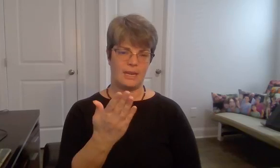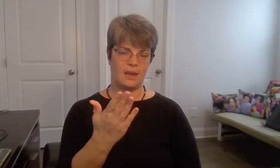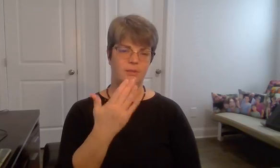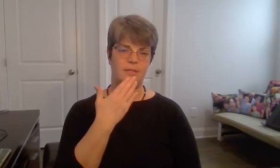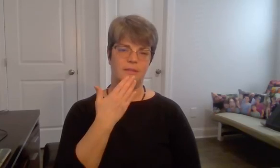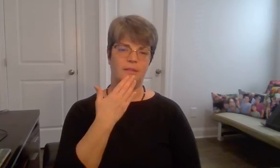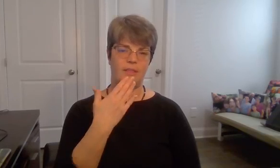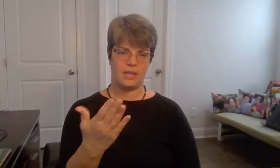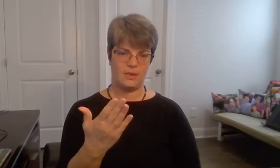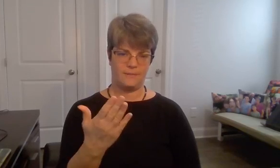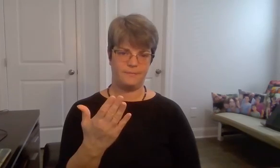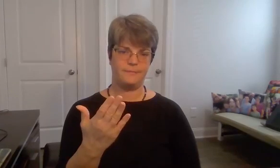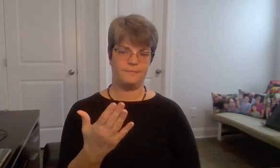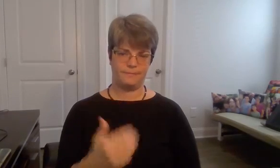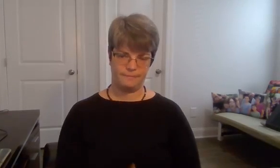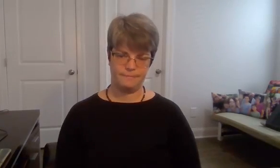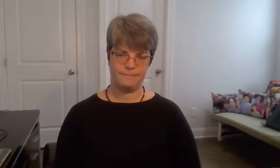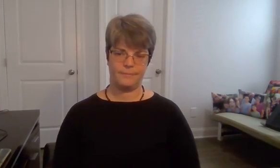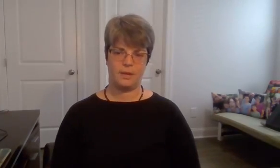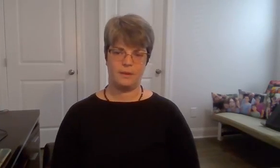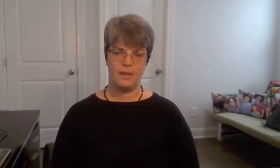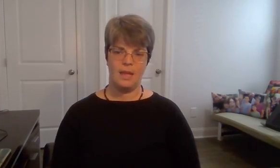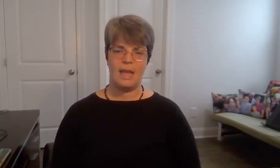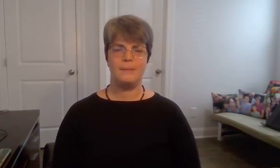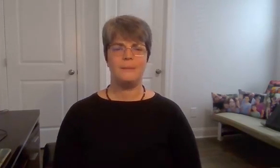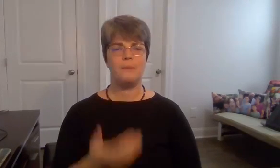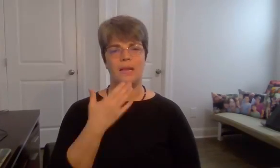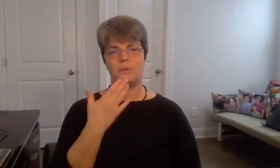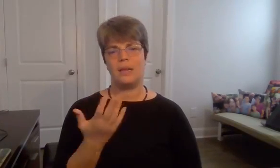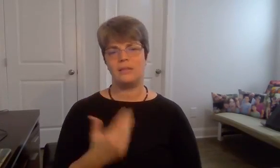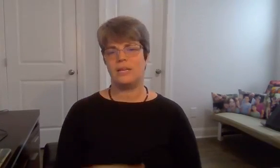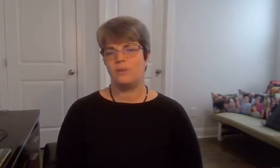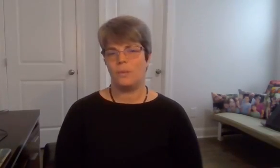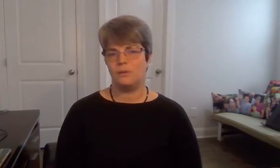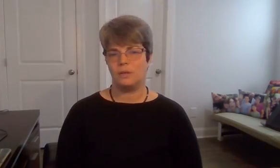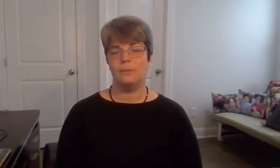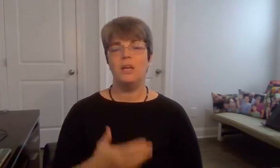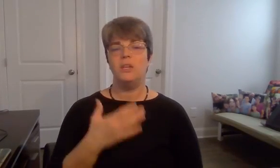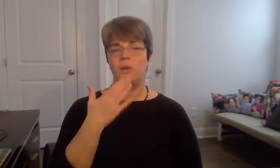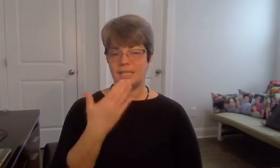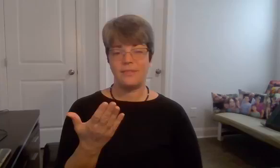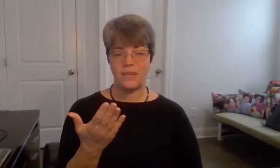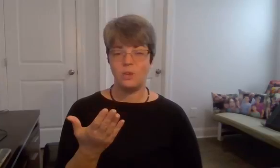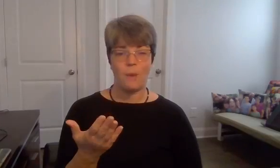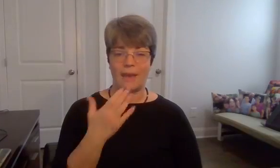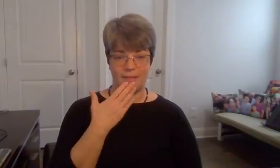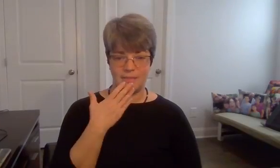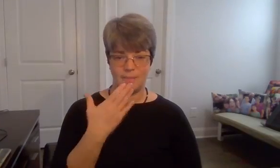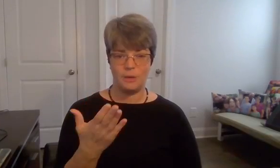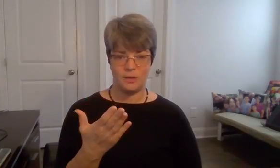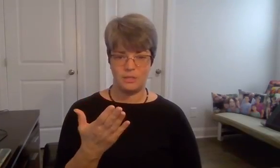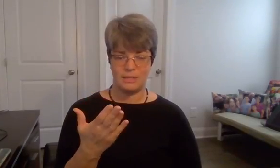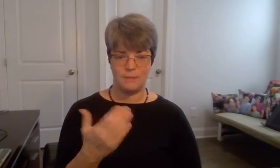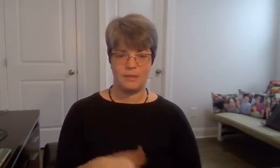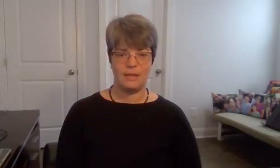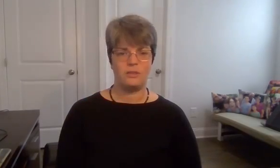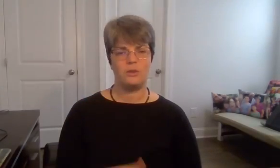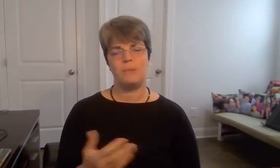out. Thank you. Good. And many people ask, well, how do you sign your welcome? You can sign thank you back. It's pretty much the same thing. People